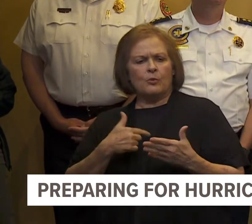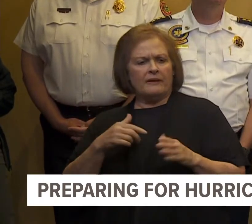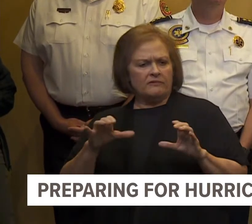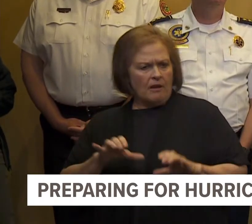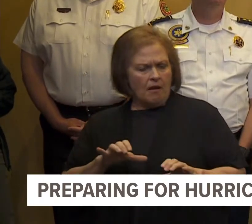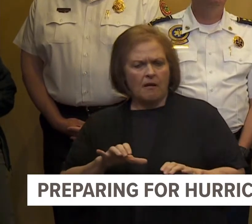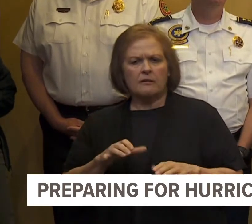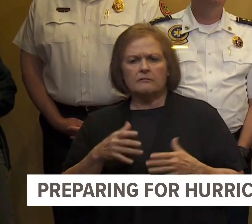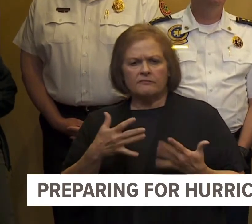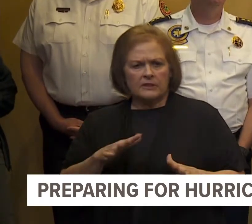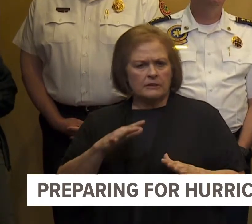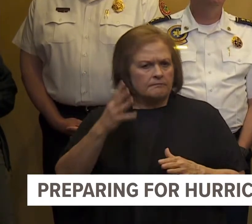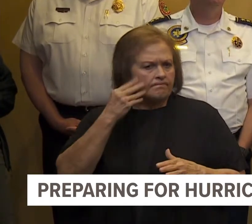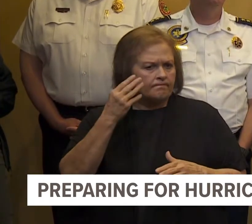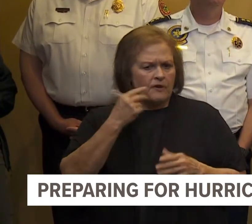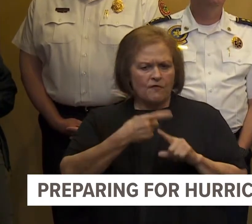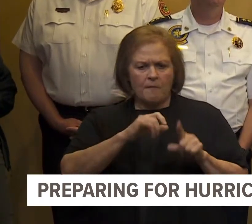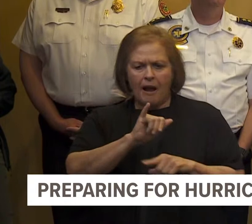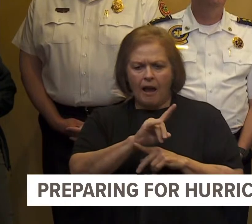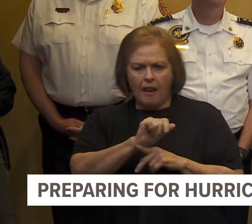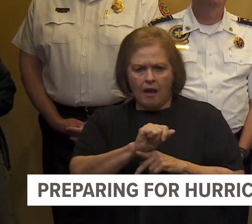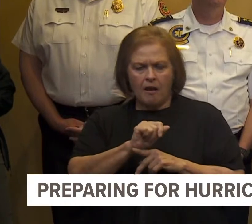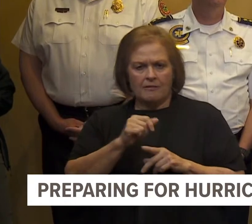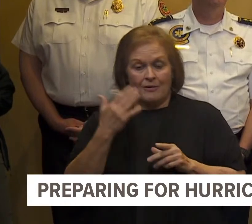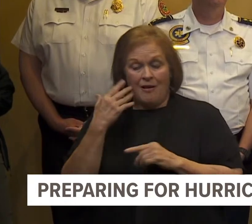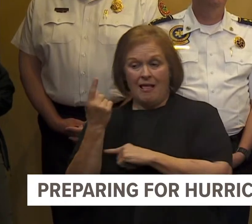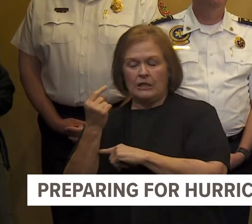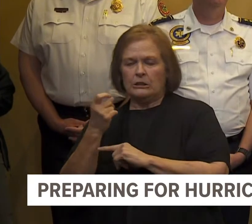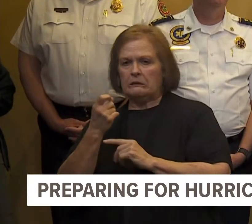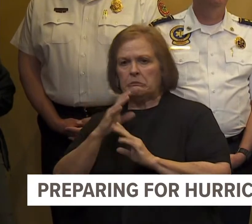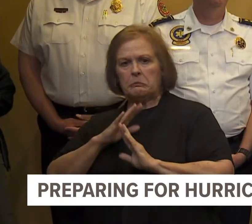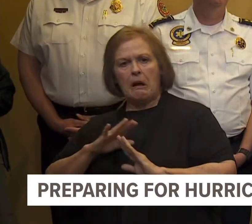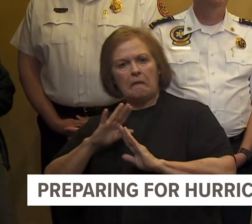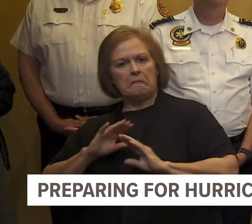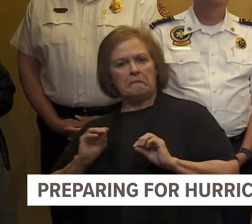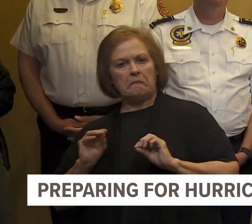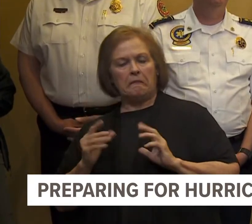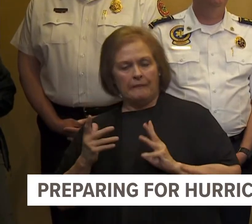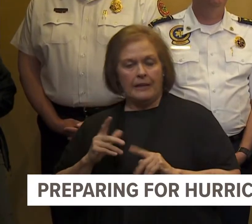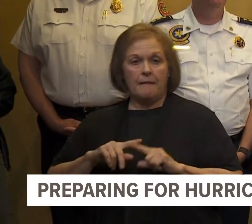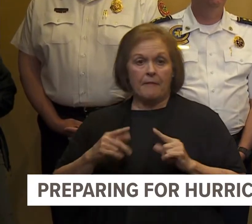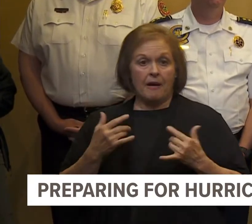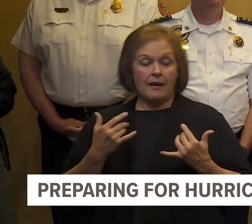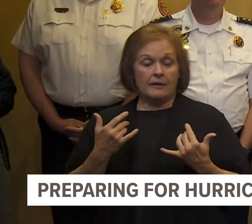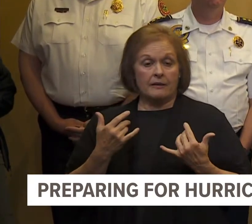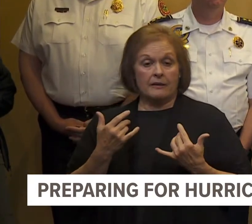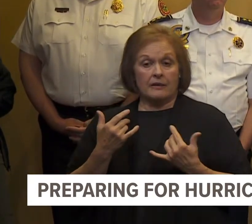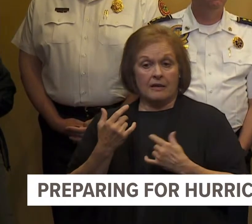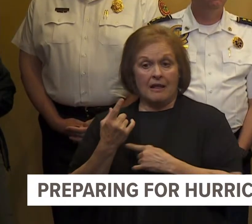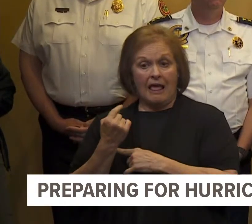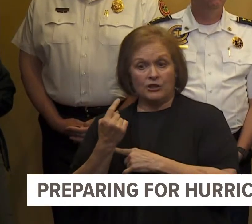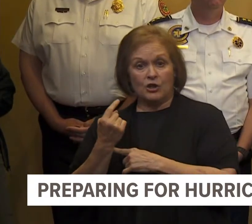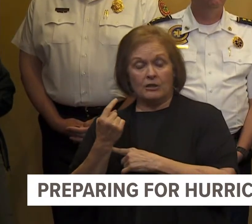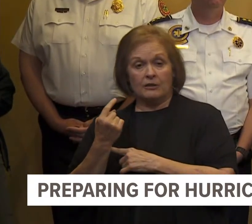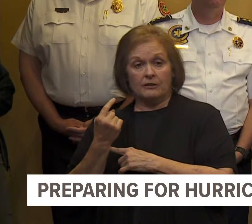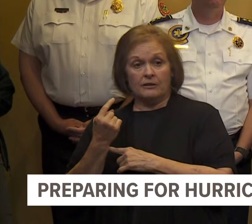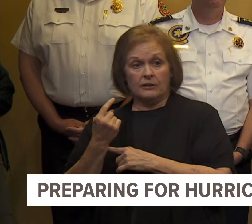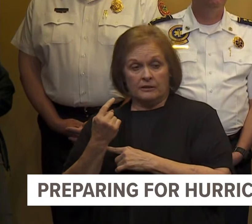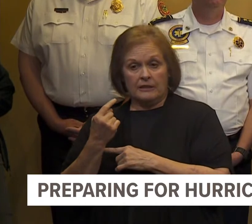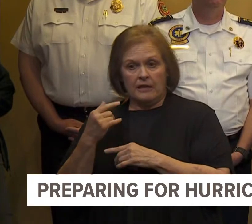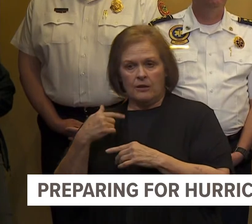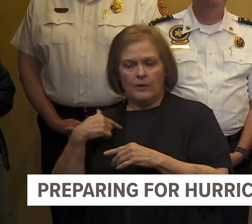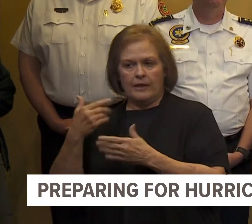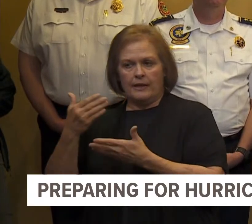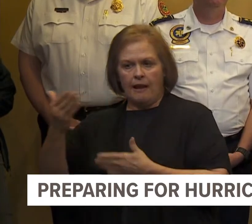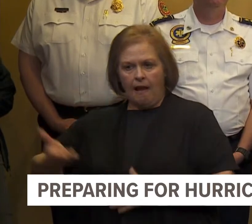action, both from Ida, we had a relatively quiet season last year, fortunately. We have, at the end of last year, hired a